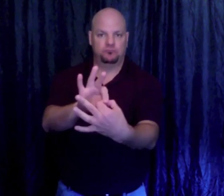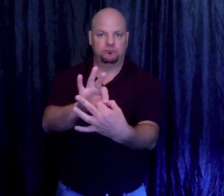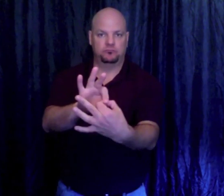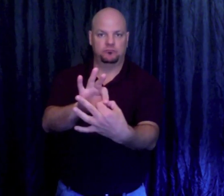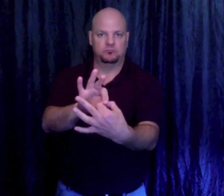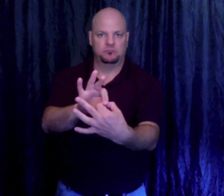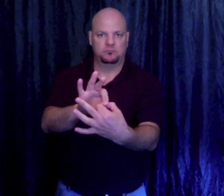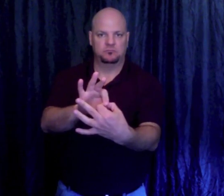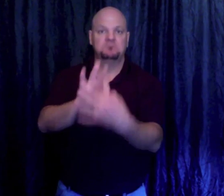forth.